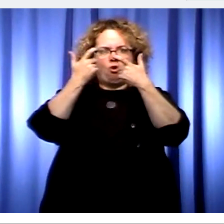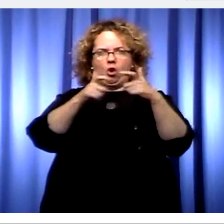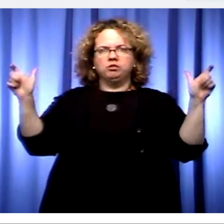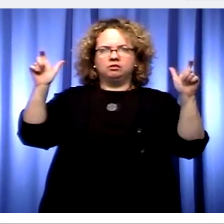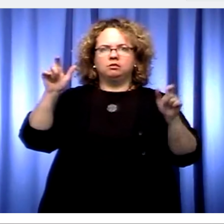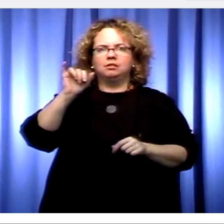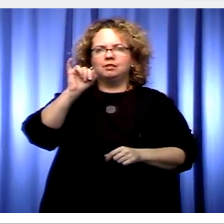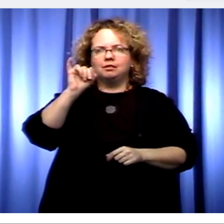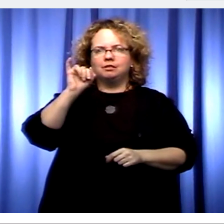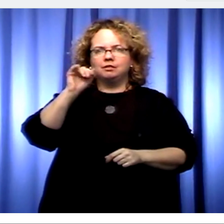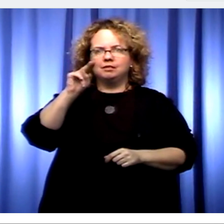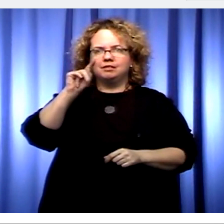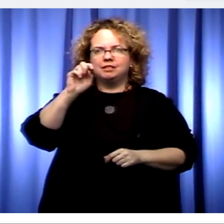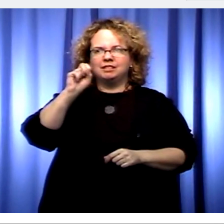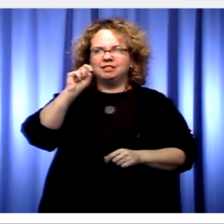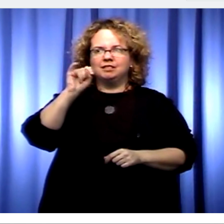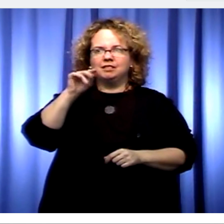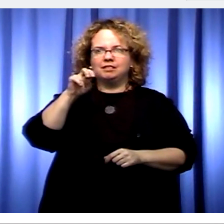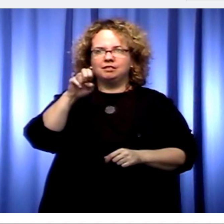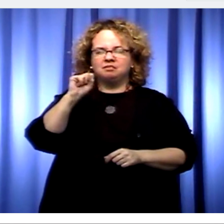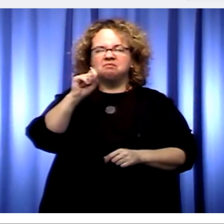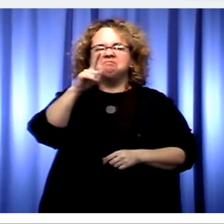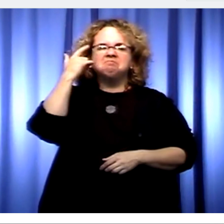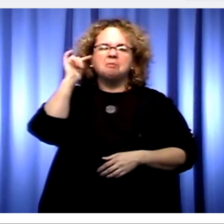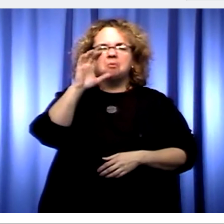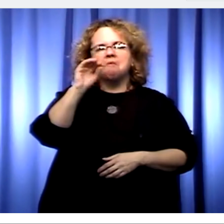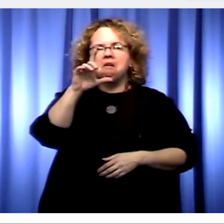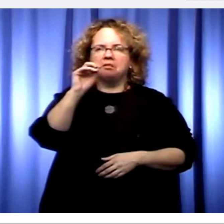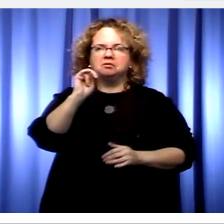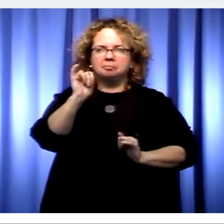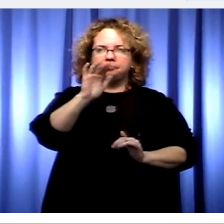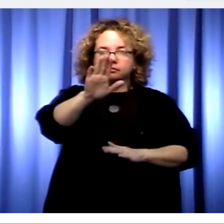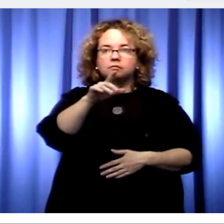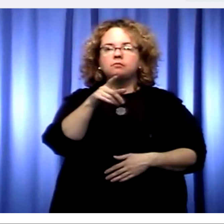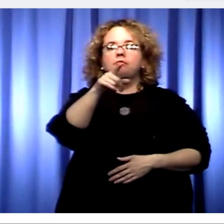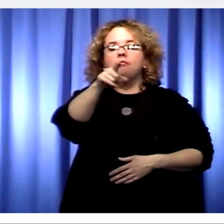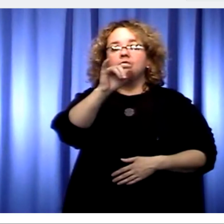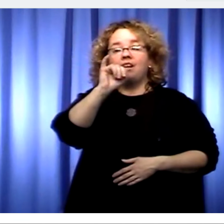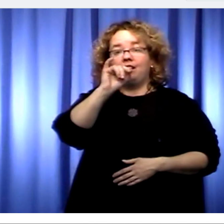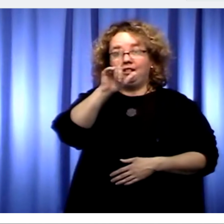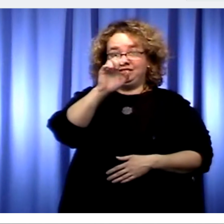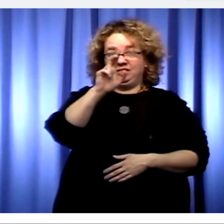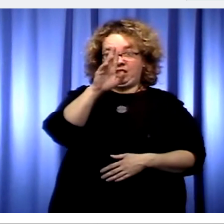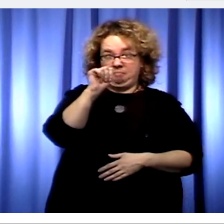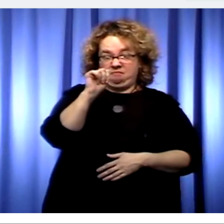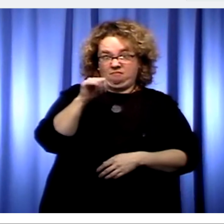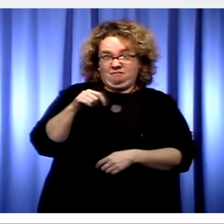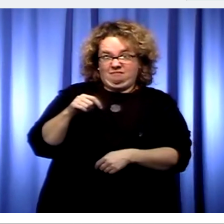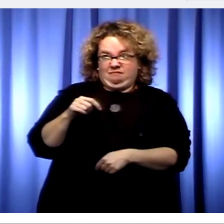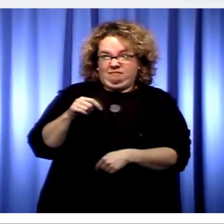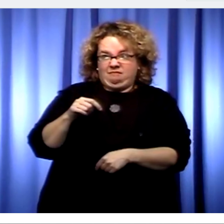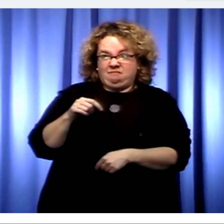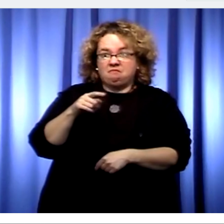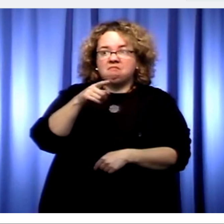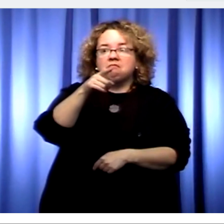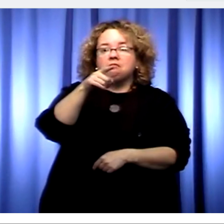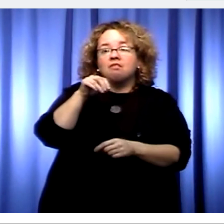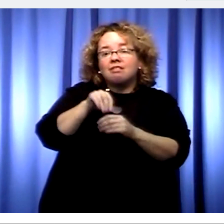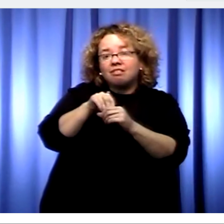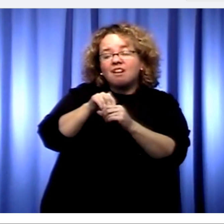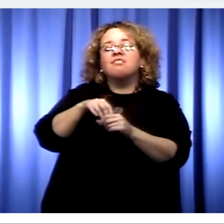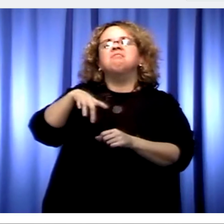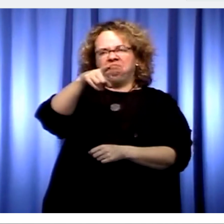parts of the food in order to make it to the bloodstream. So when the intestines are finished processing the